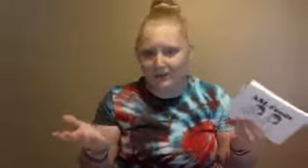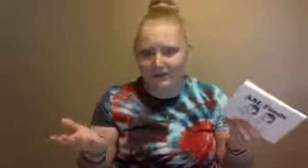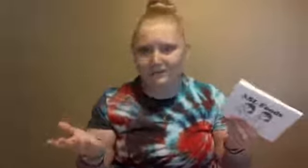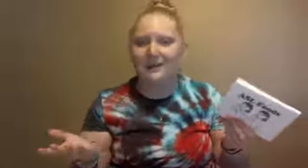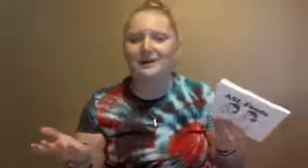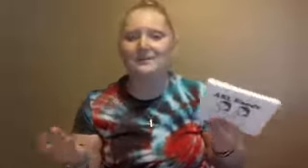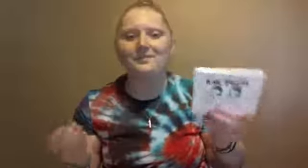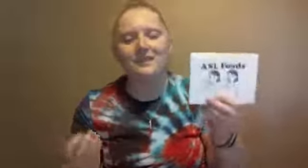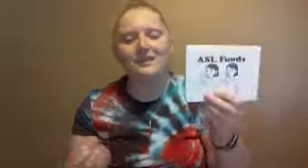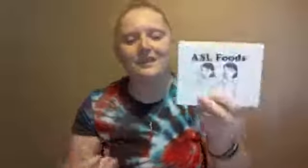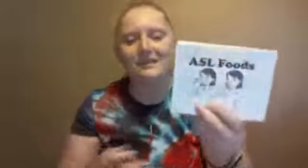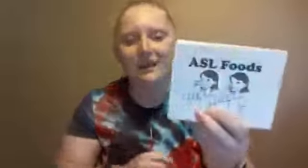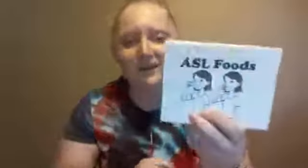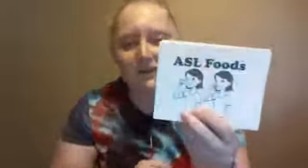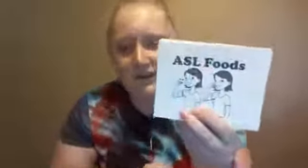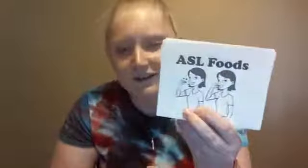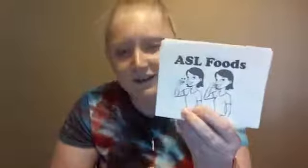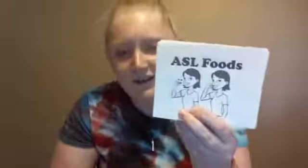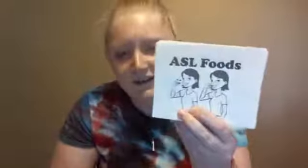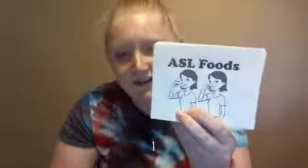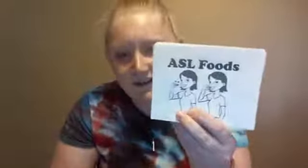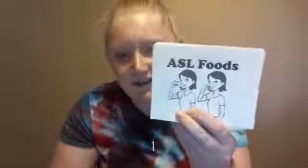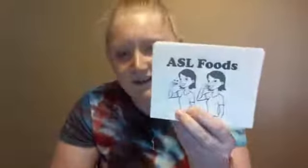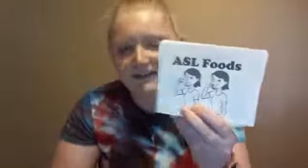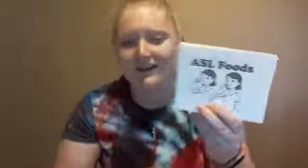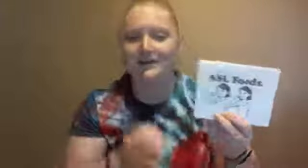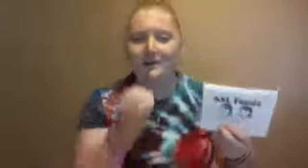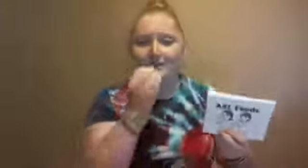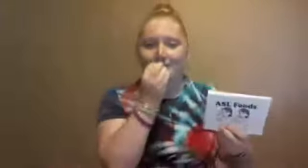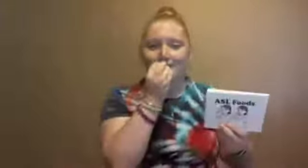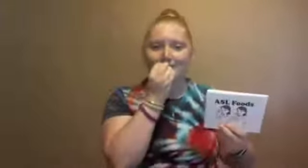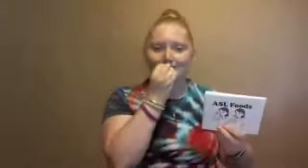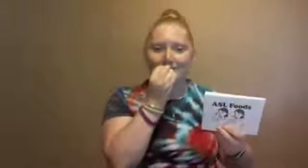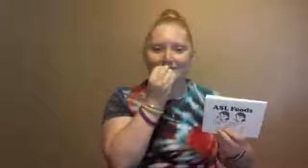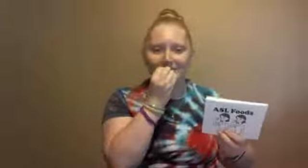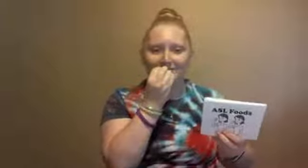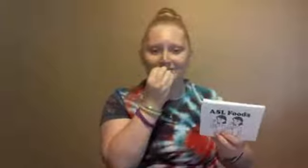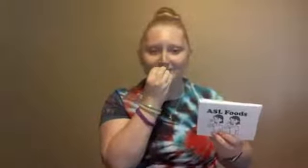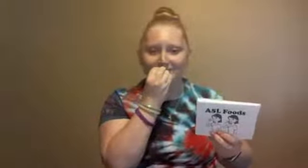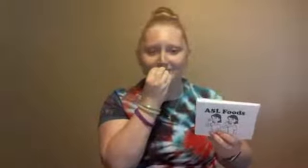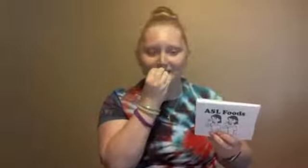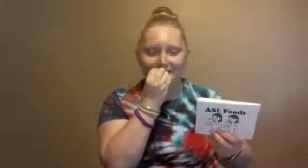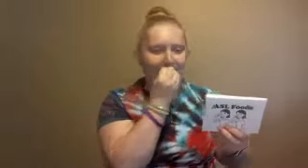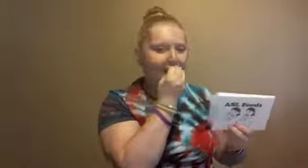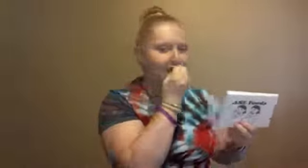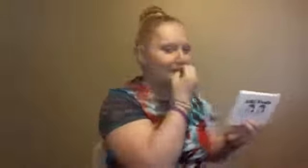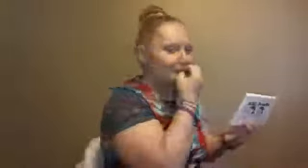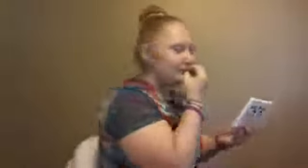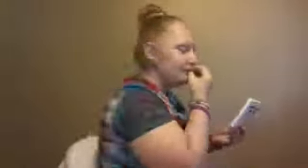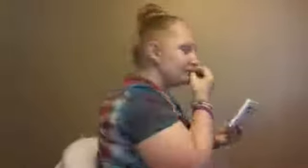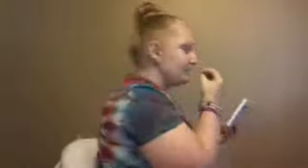is, right? So the sign for food is that.